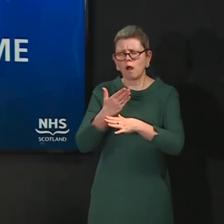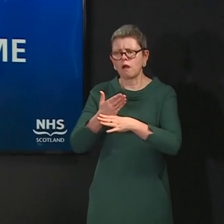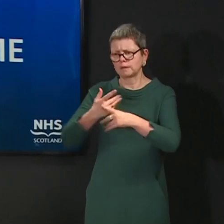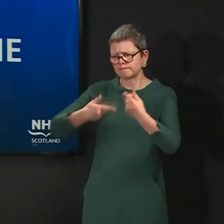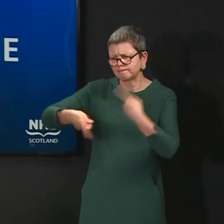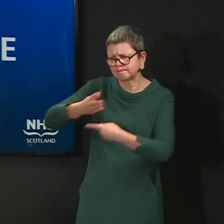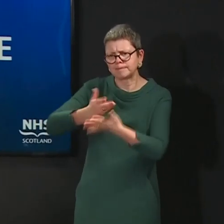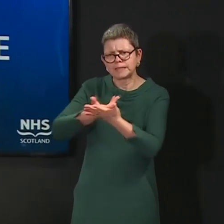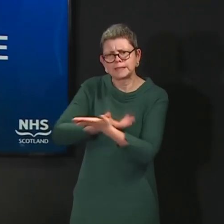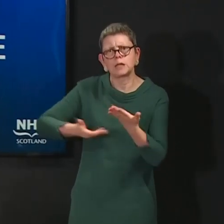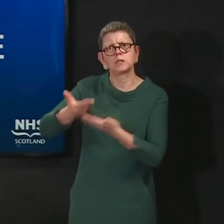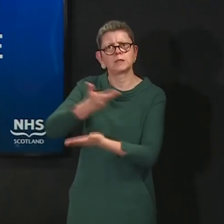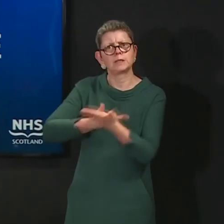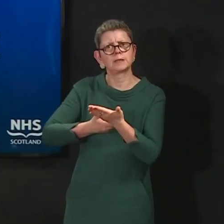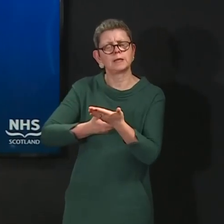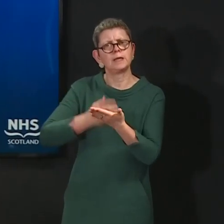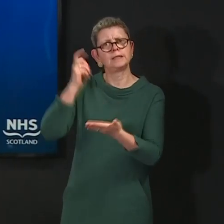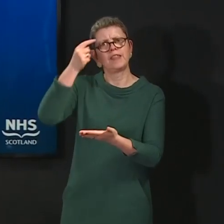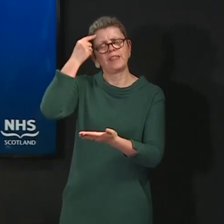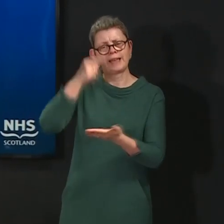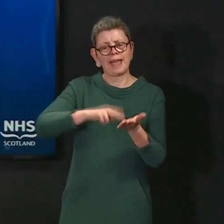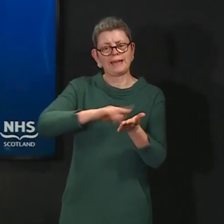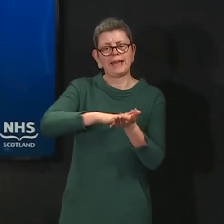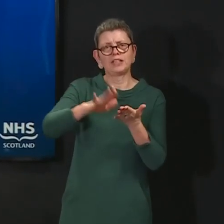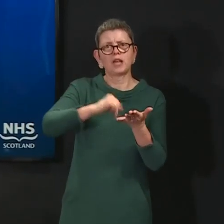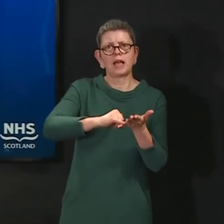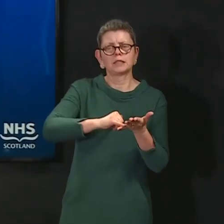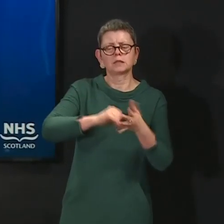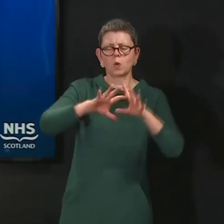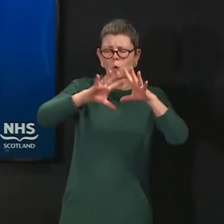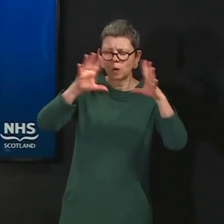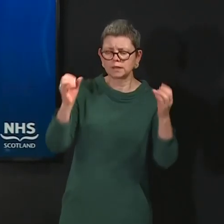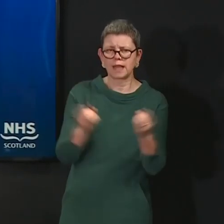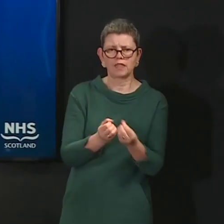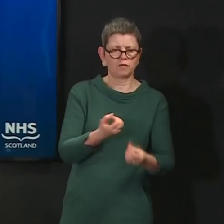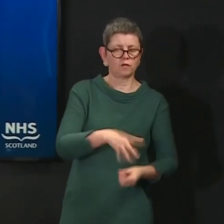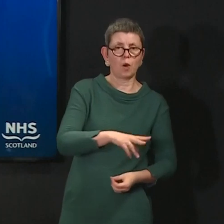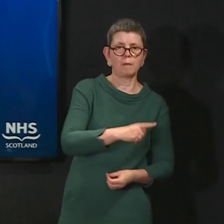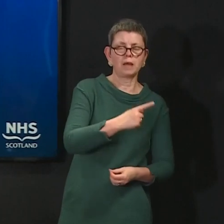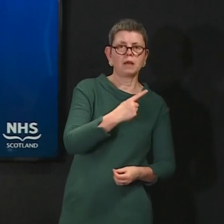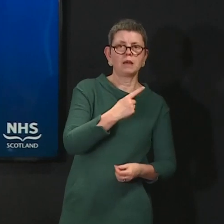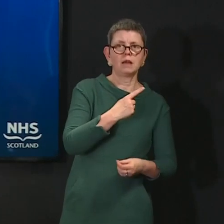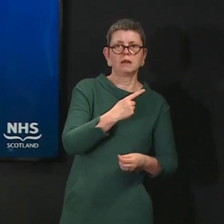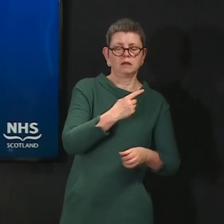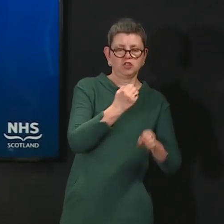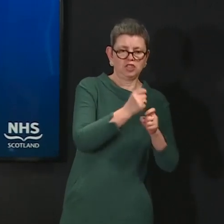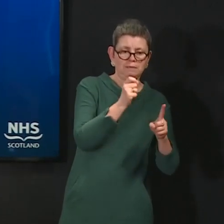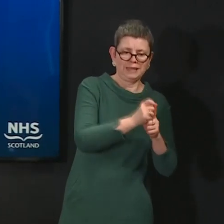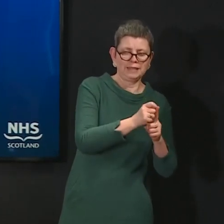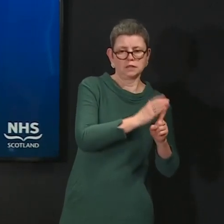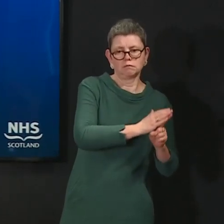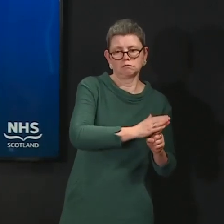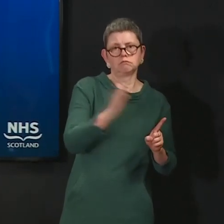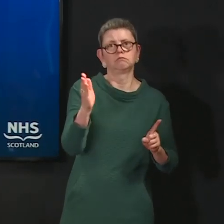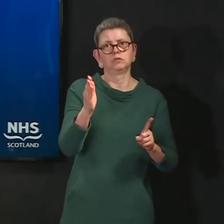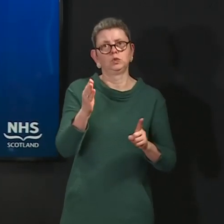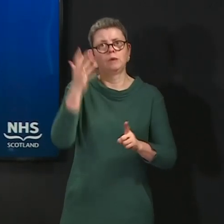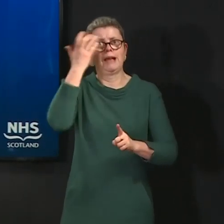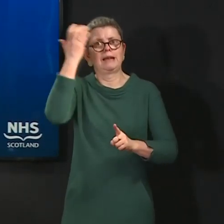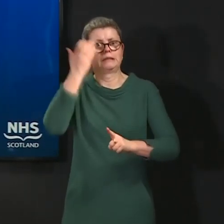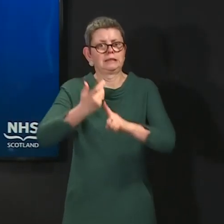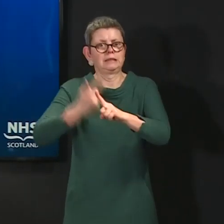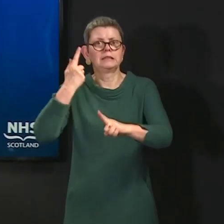at across the whole of the NHS, from primary care right through to acute care, about what might be possible